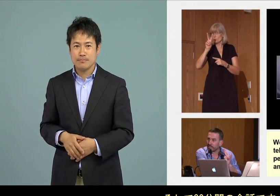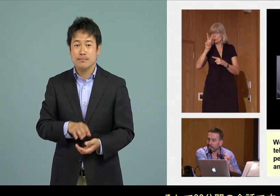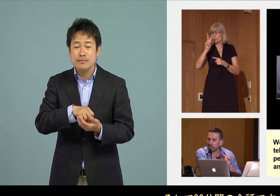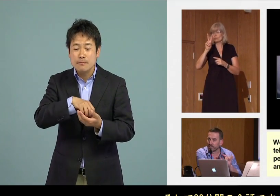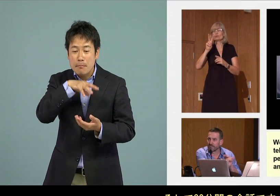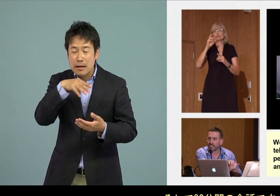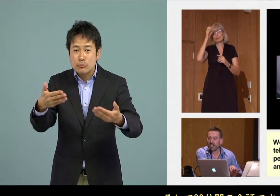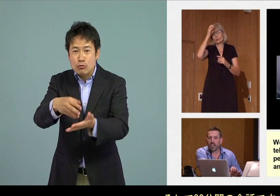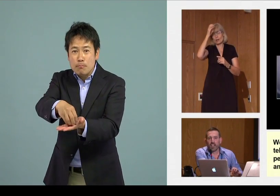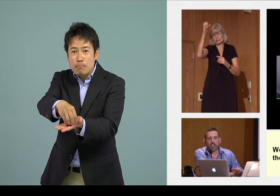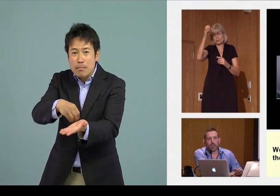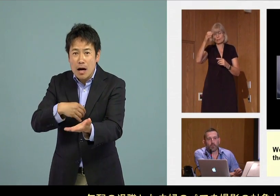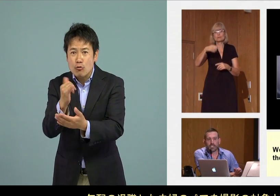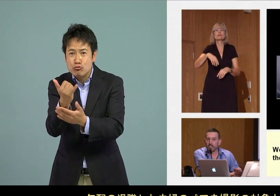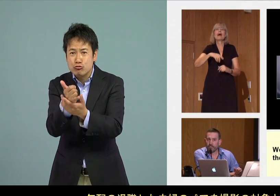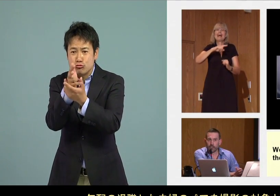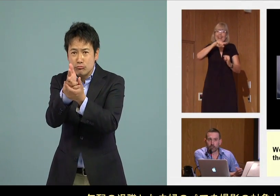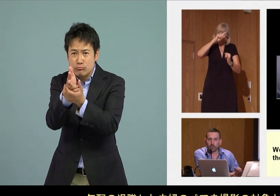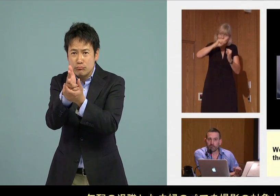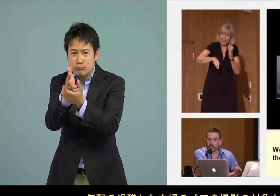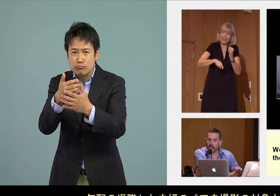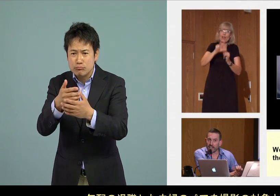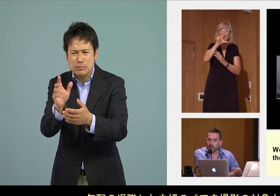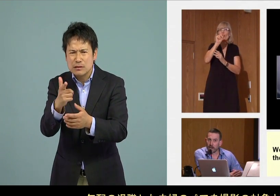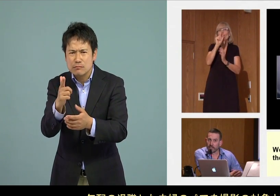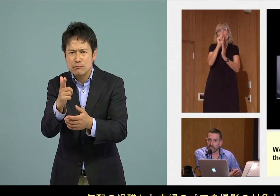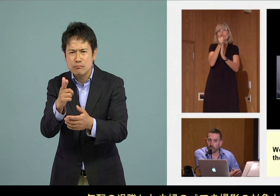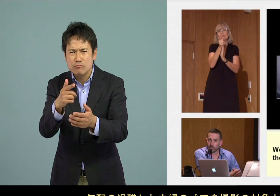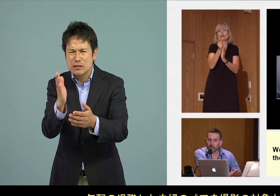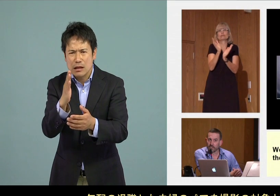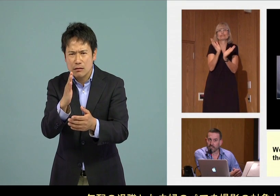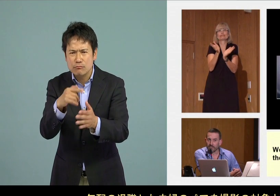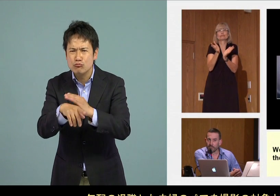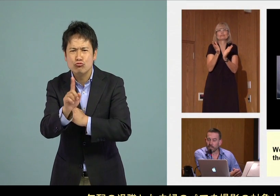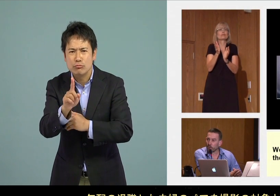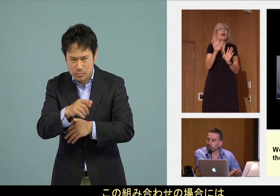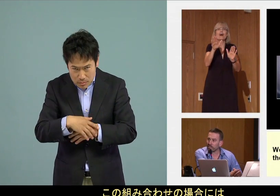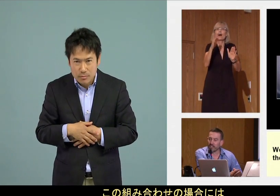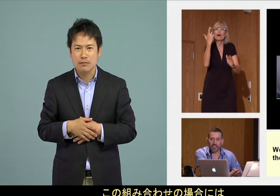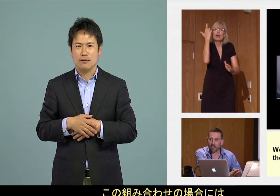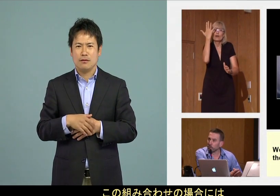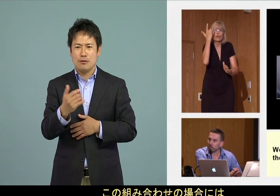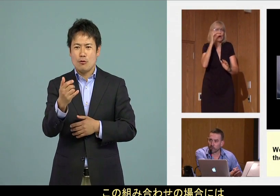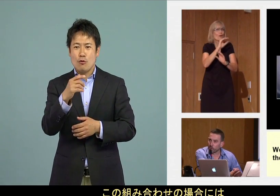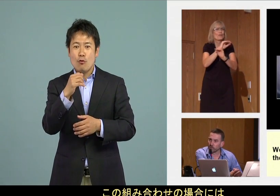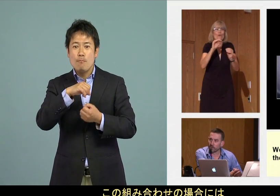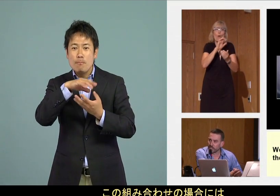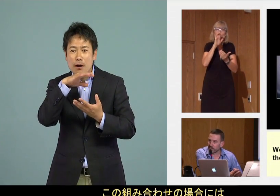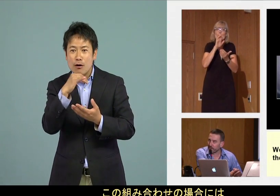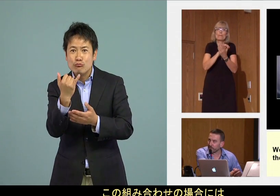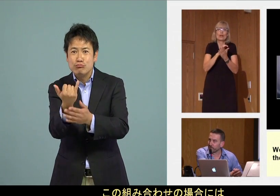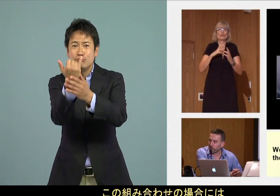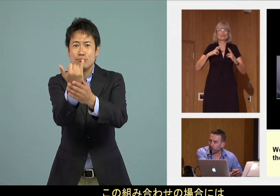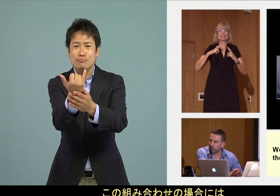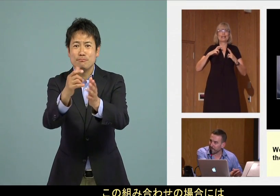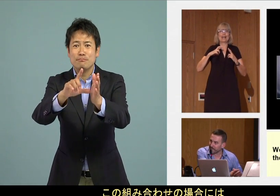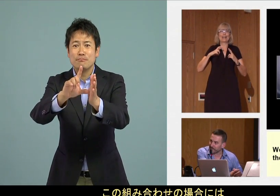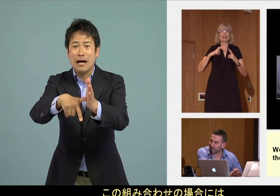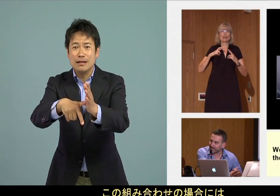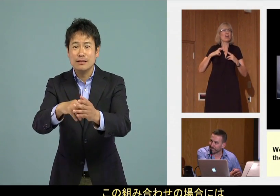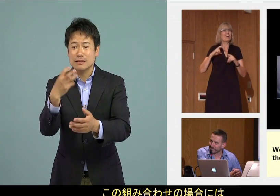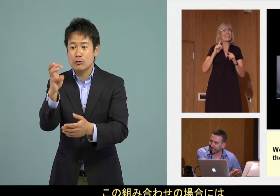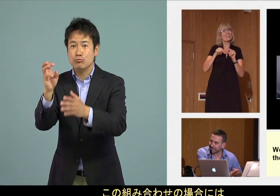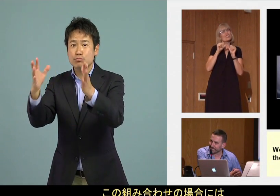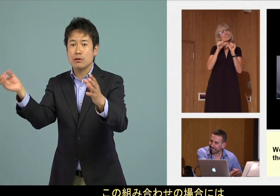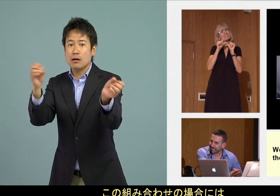of conversation. We didn't film retired married couples because they couldn't talk to each other for 30